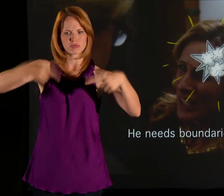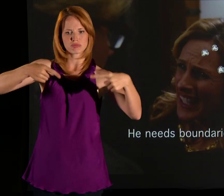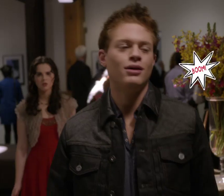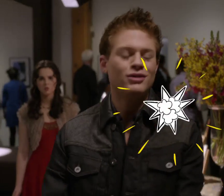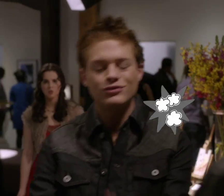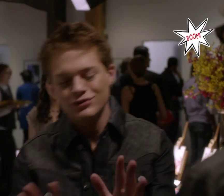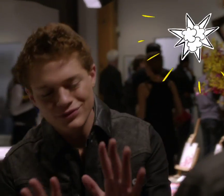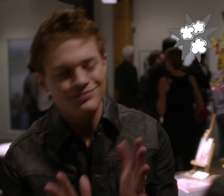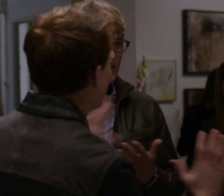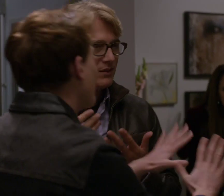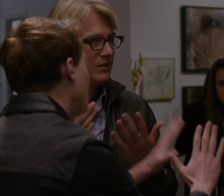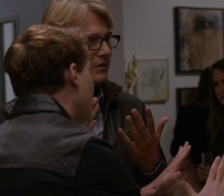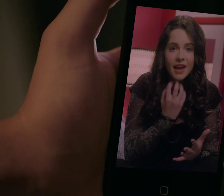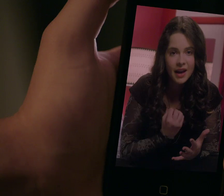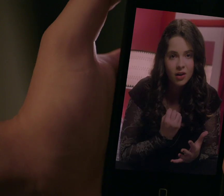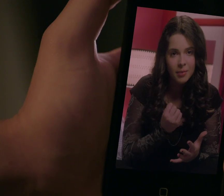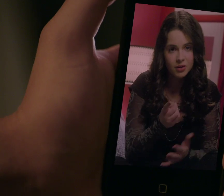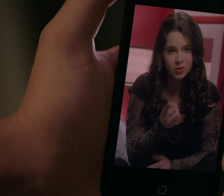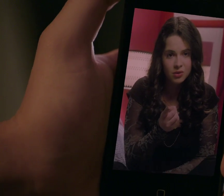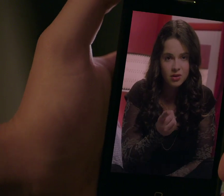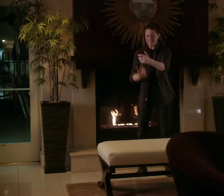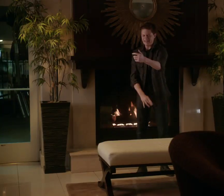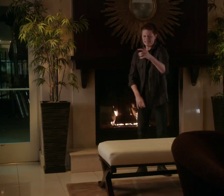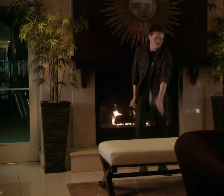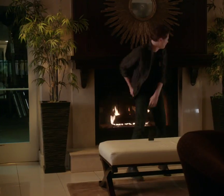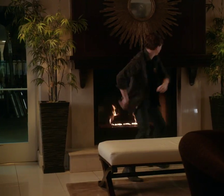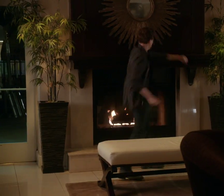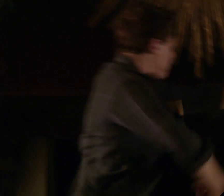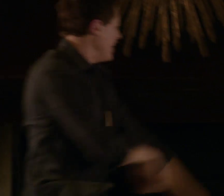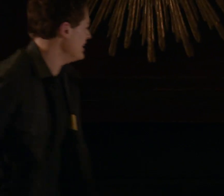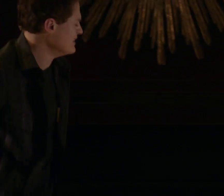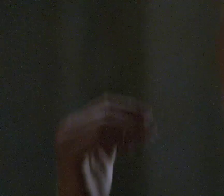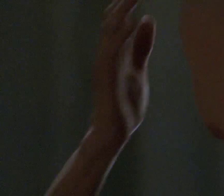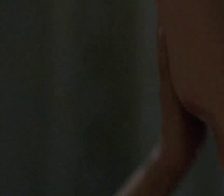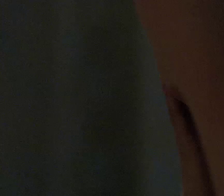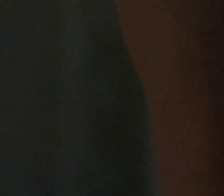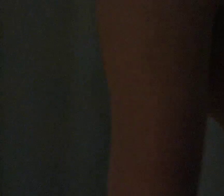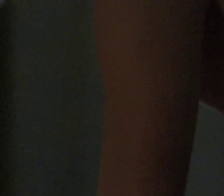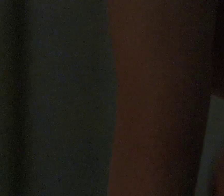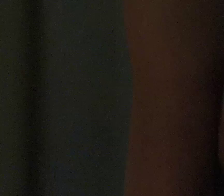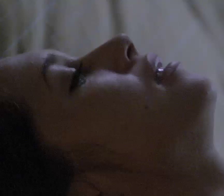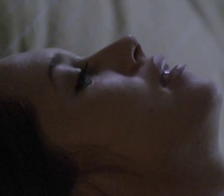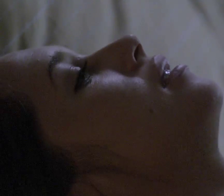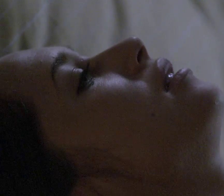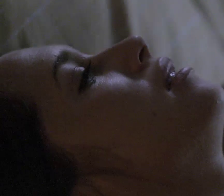was becoming more of a war, and he got all mad at Bay for getting in the middle, and lashed out by sleeping with, of all people,